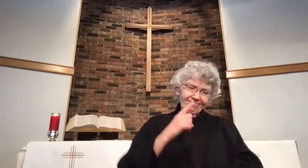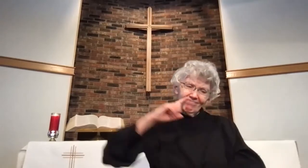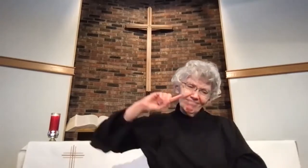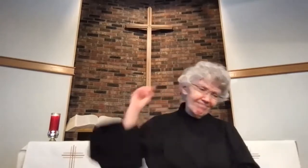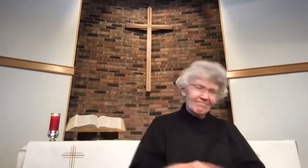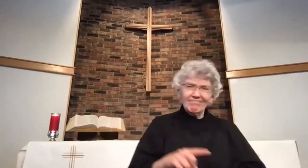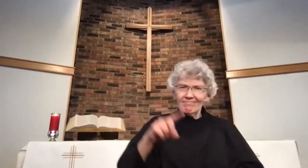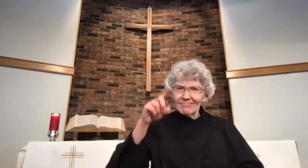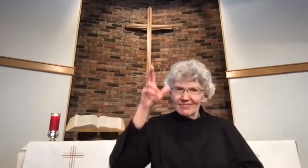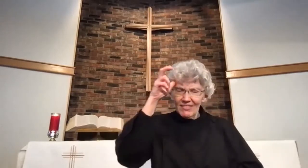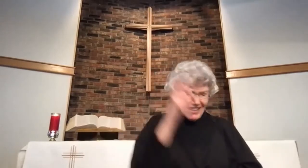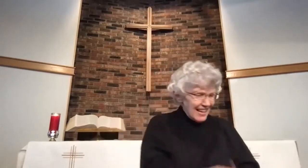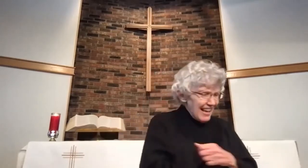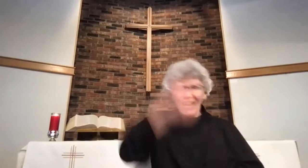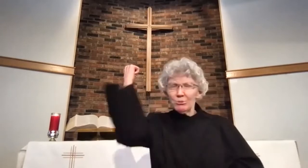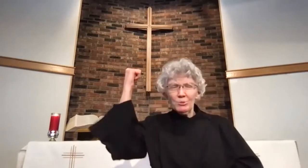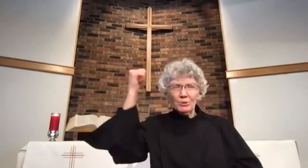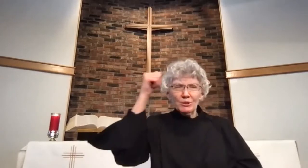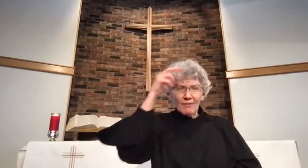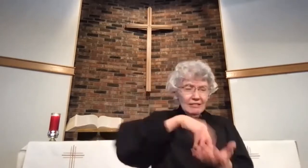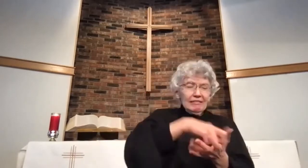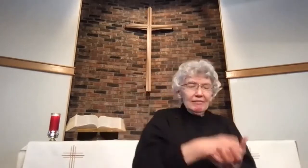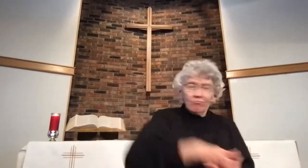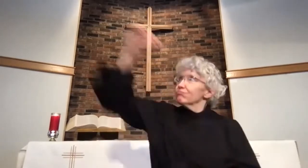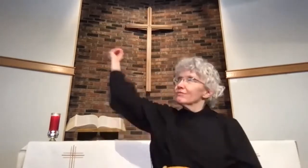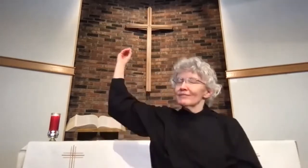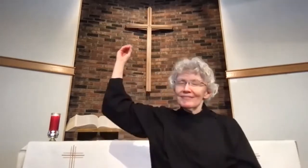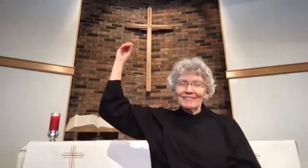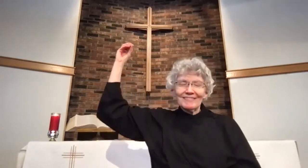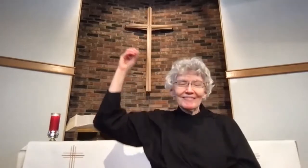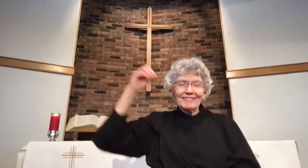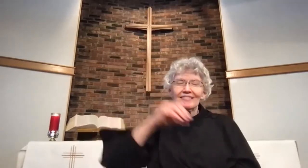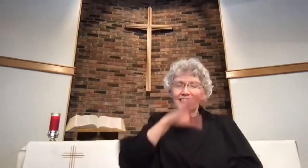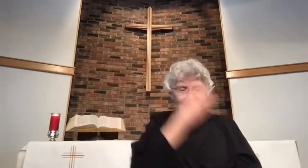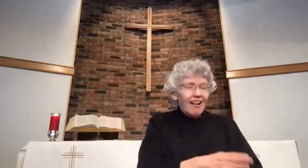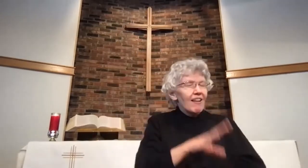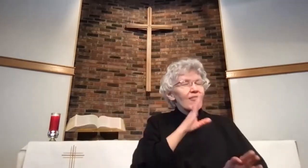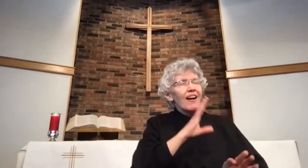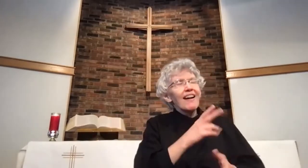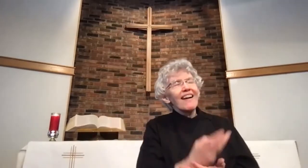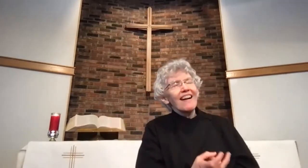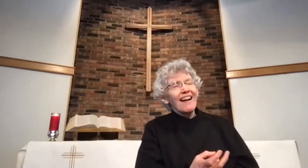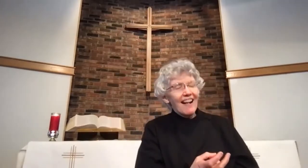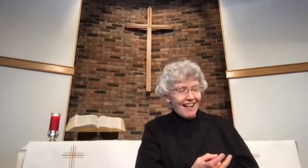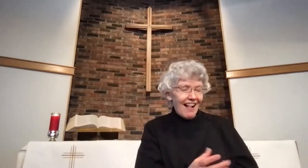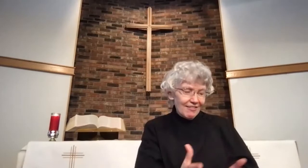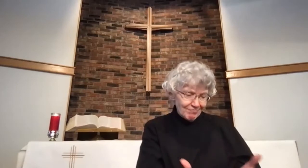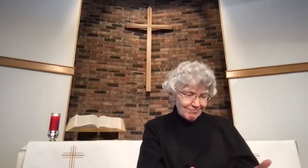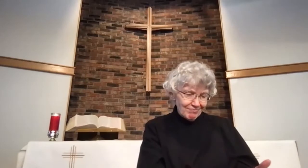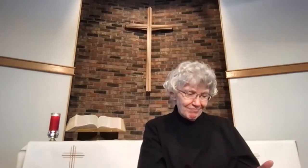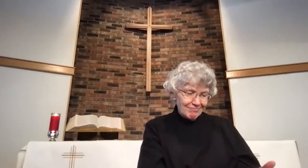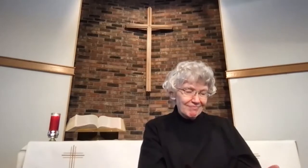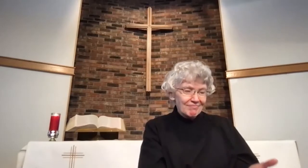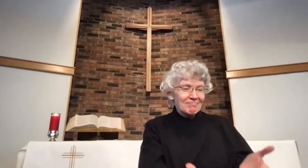While he was coming, the demon threw the child down and shook him violently. Jesus spoke harshly to the